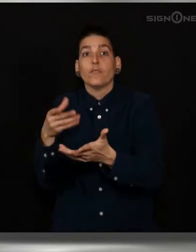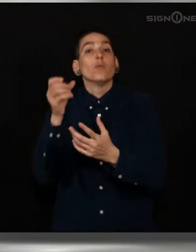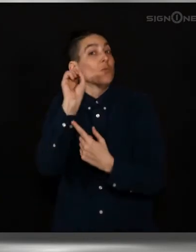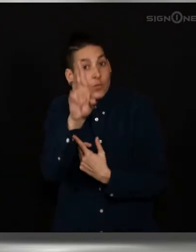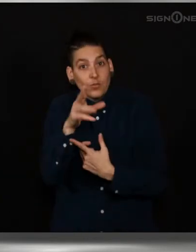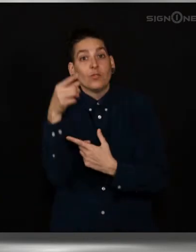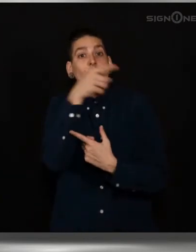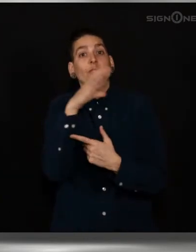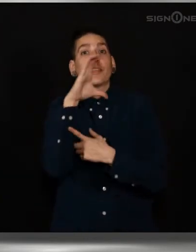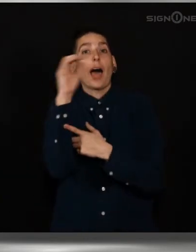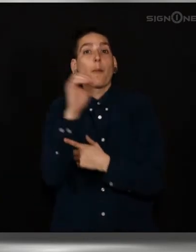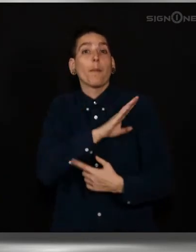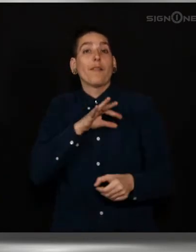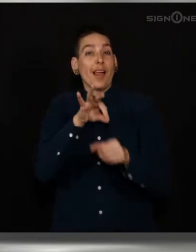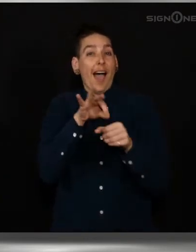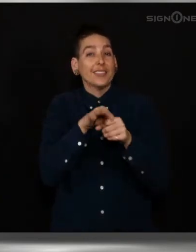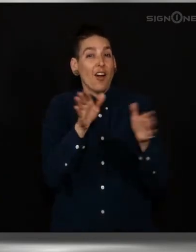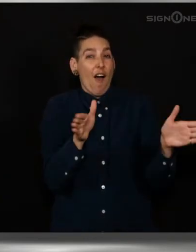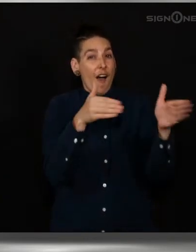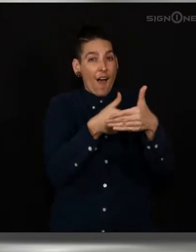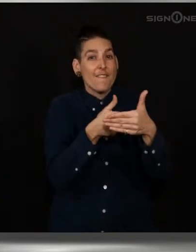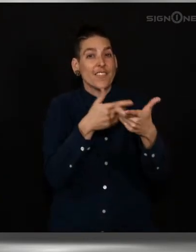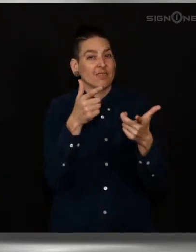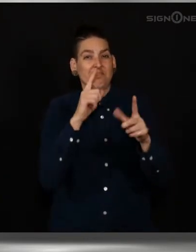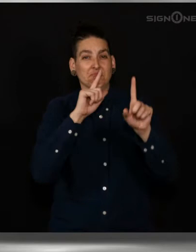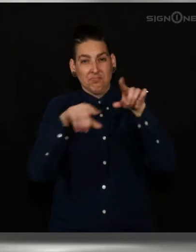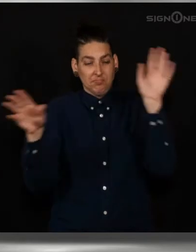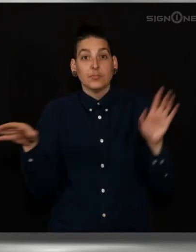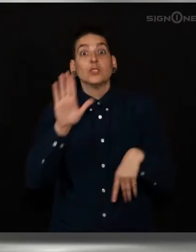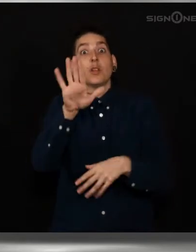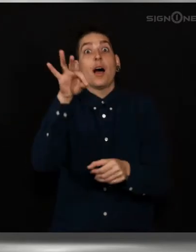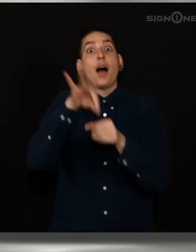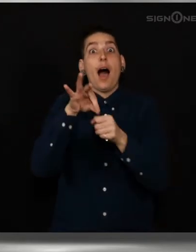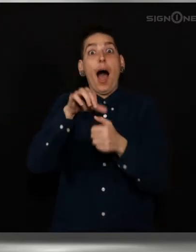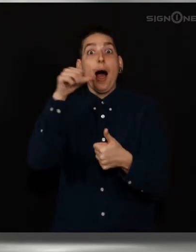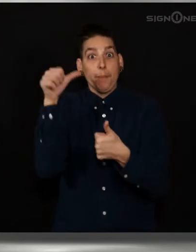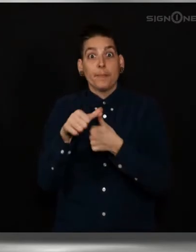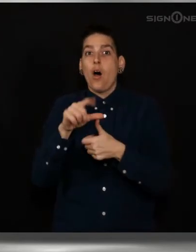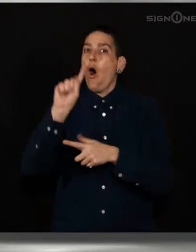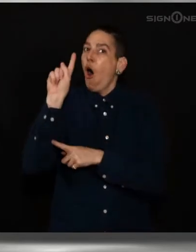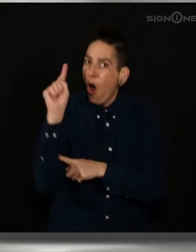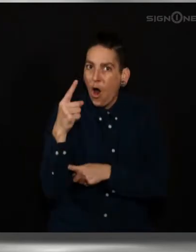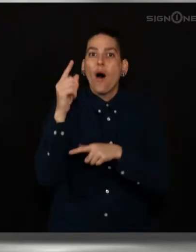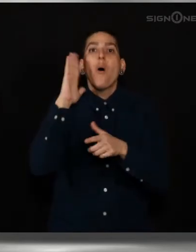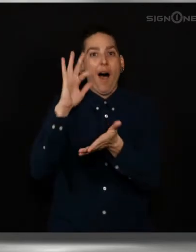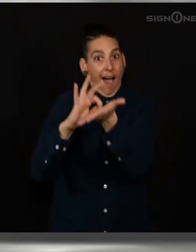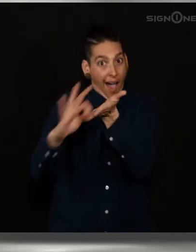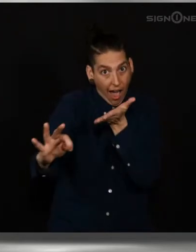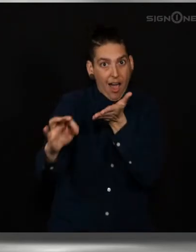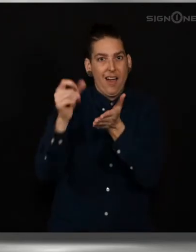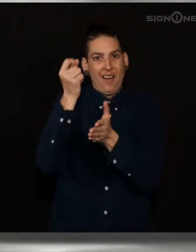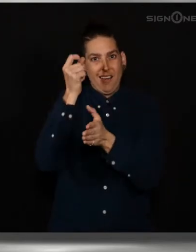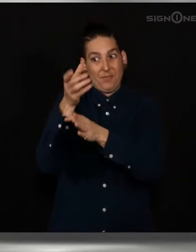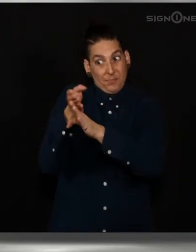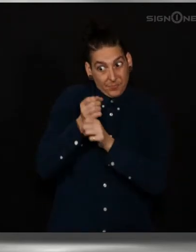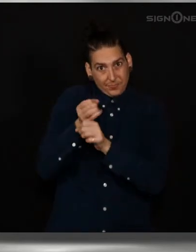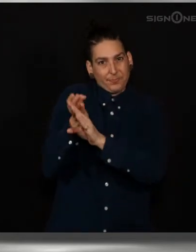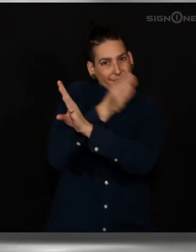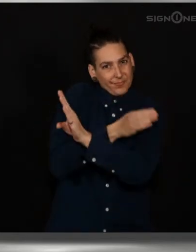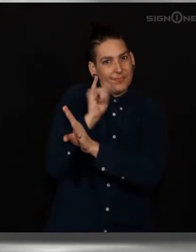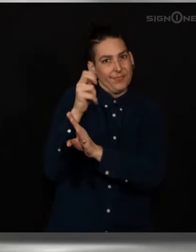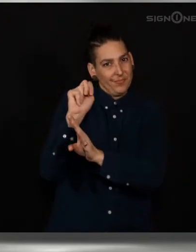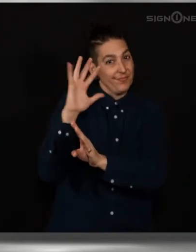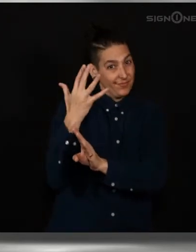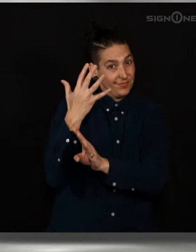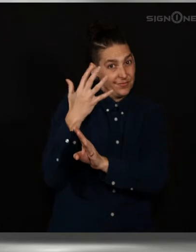Elections office. Your absentee ballot will only be counted if it has been received by 7 p.m. on January 5th,